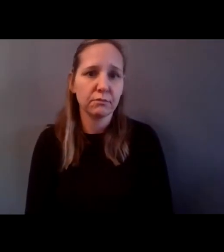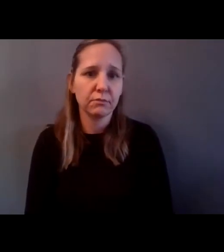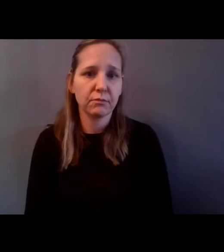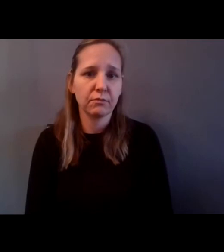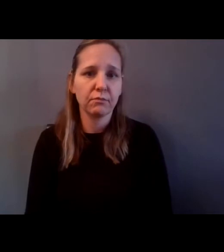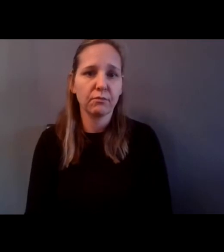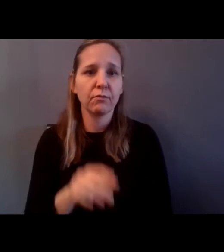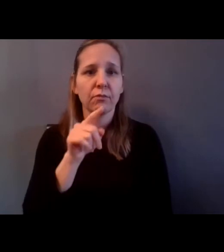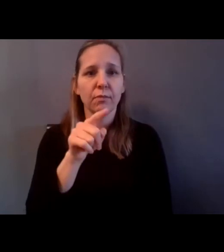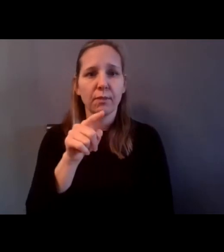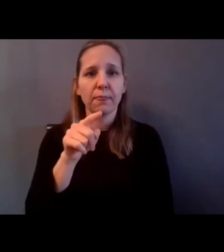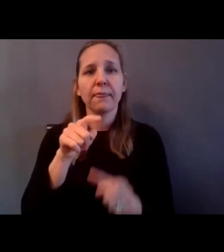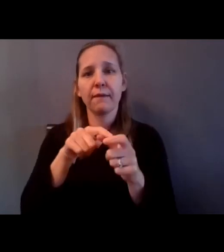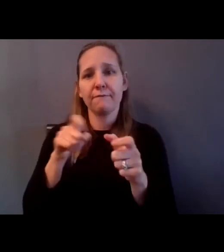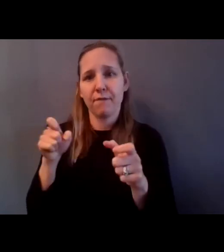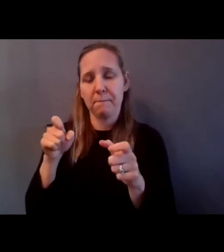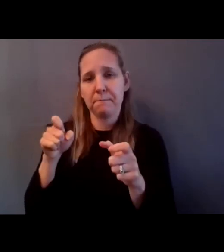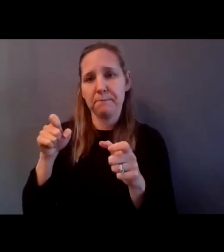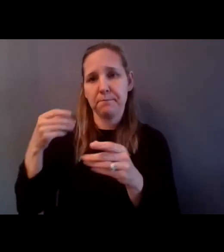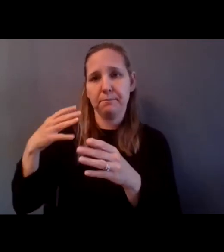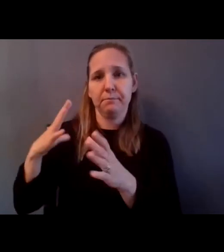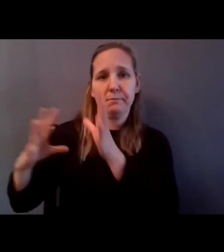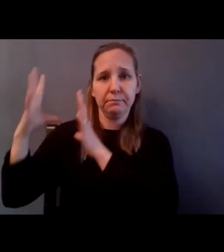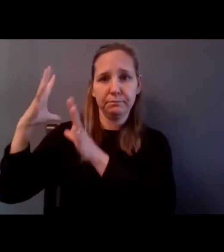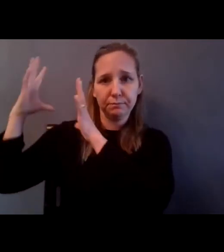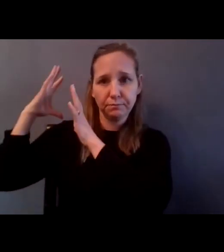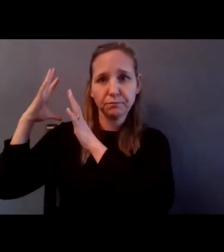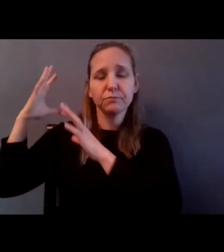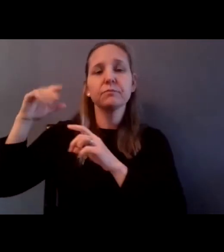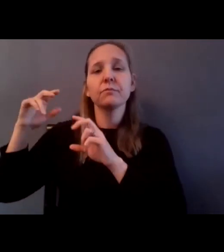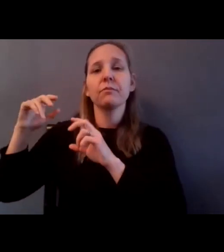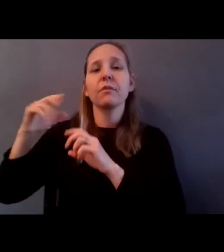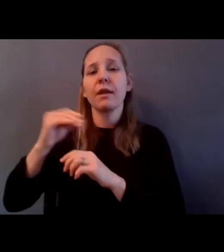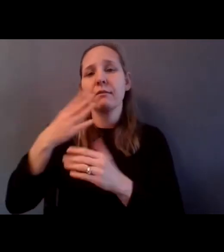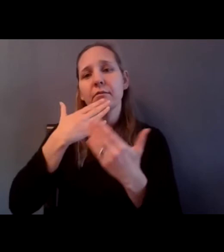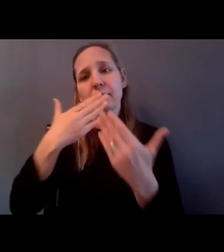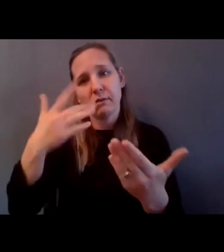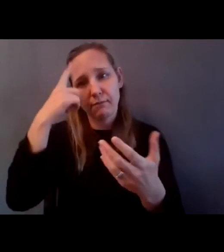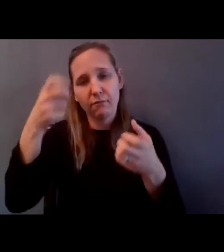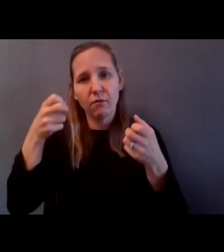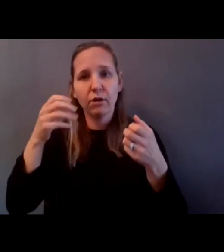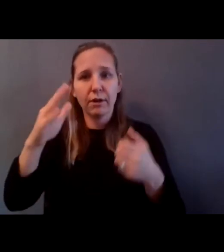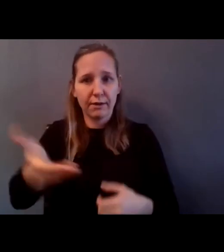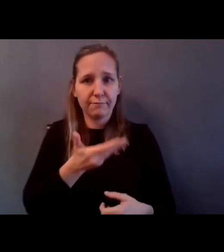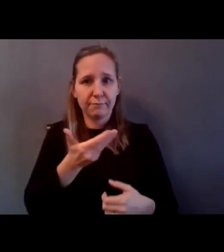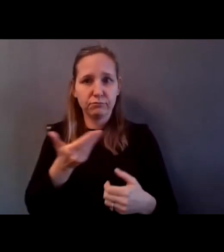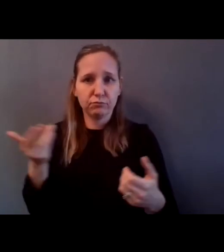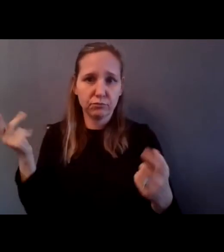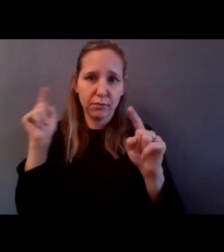from Nuchanoth ancestry, and thank you for the invitation to spend time with you